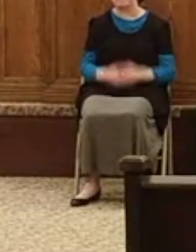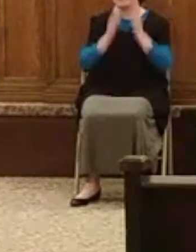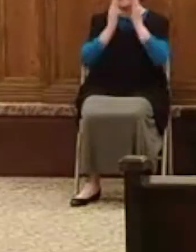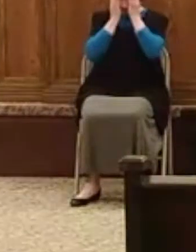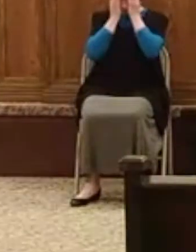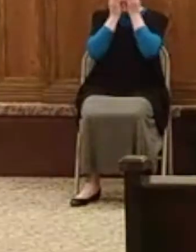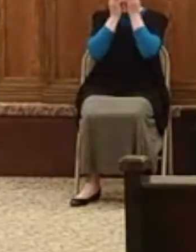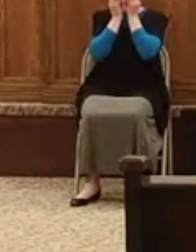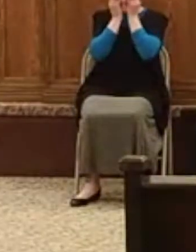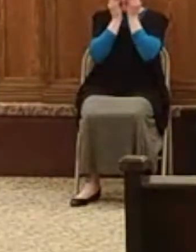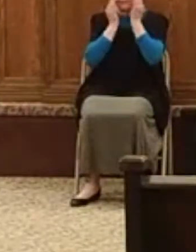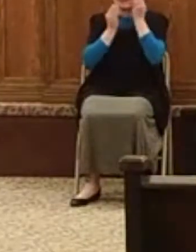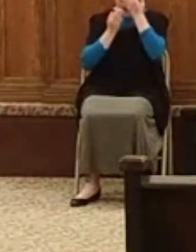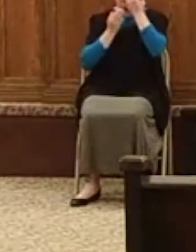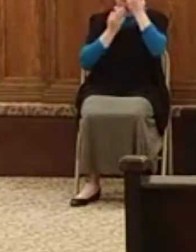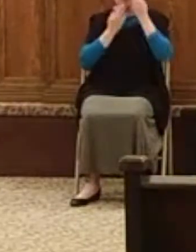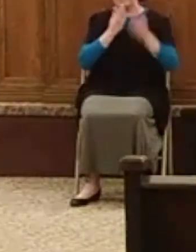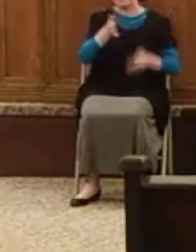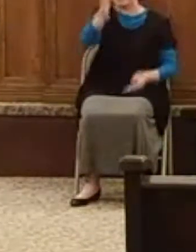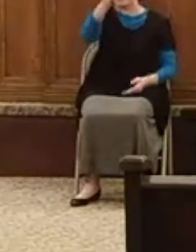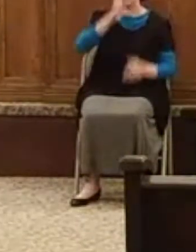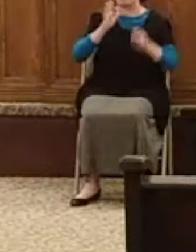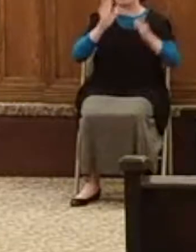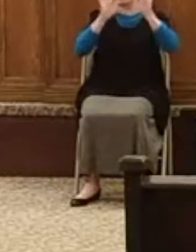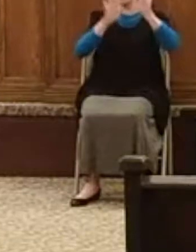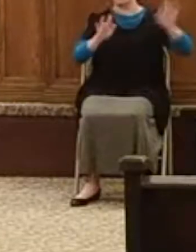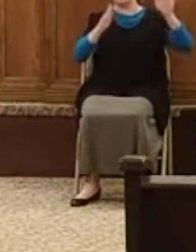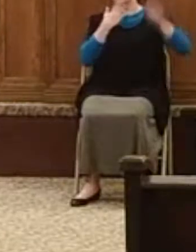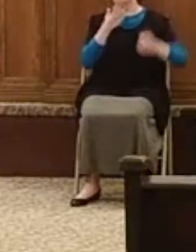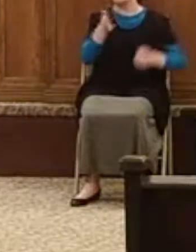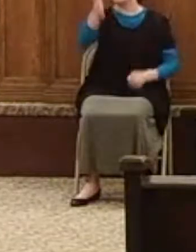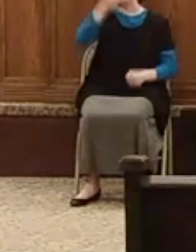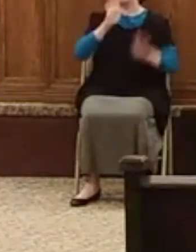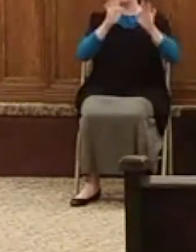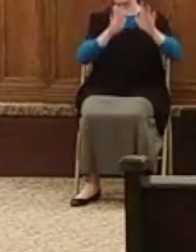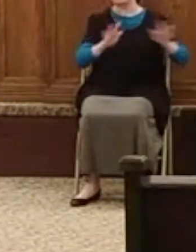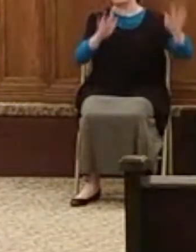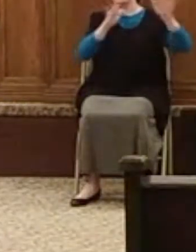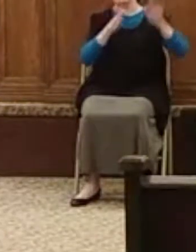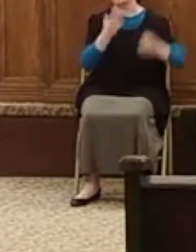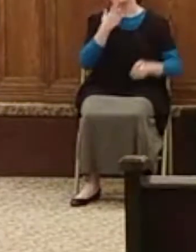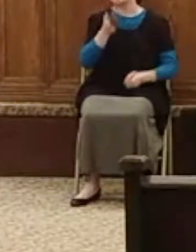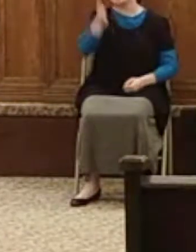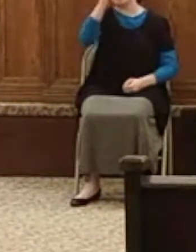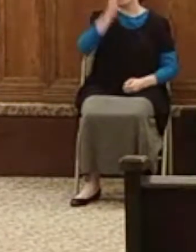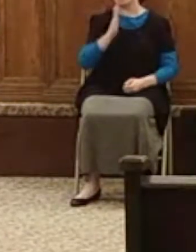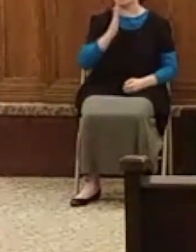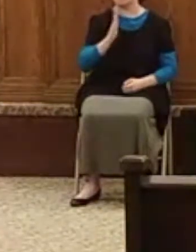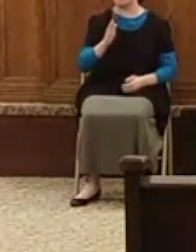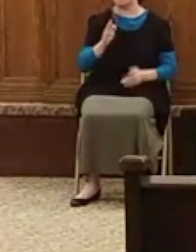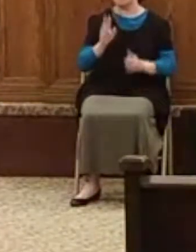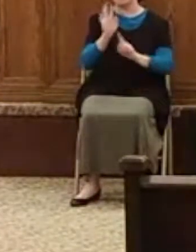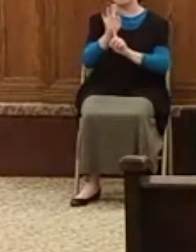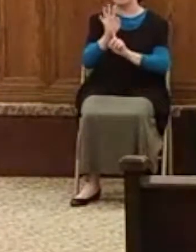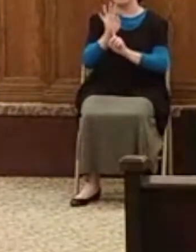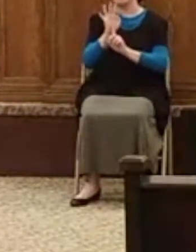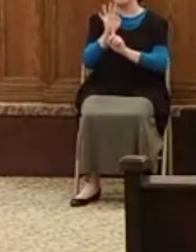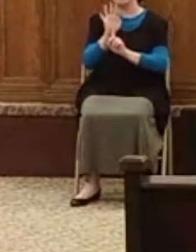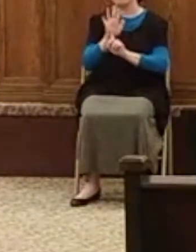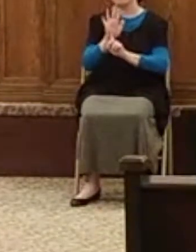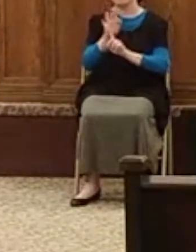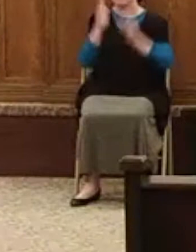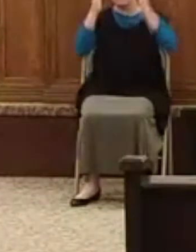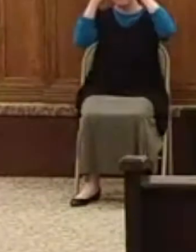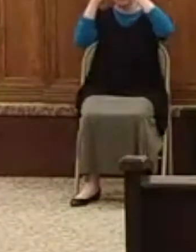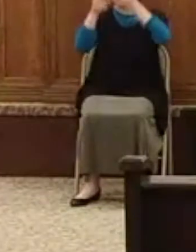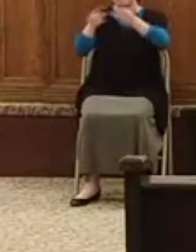Yeah. Amen. Thank you, Lord. Thank God for mercy. Yes. Yes. Yes. Thank God for mercy. Yes. Come on. Thank God for that lamp or that